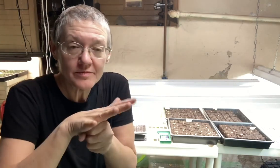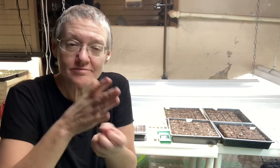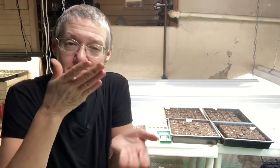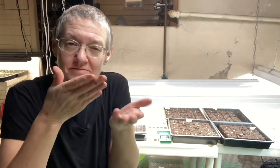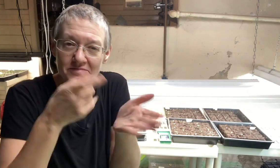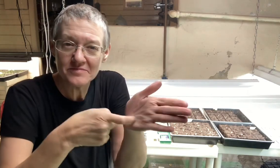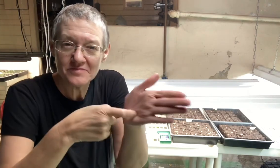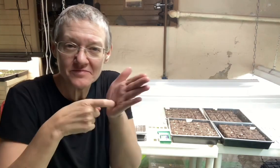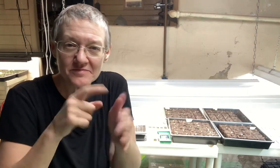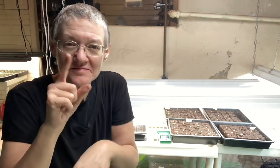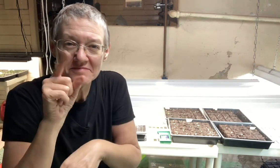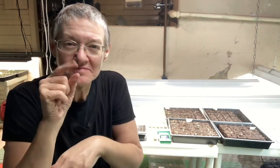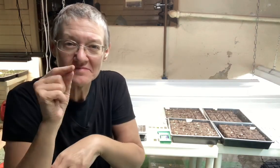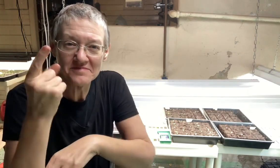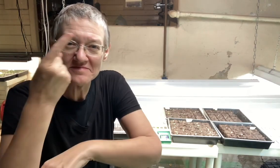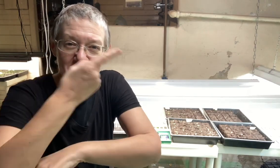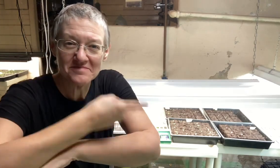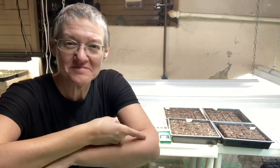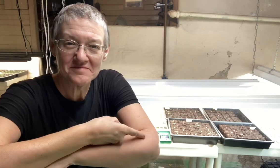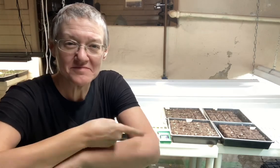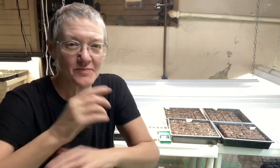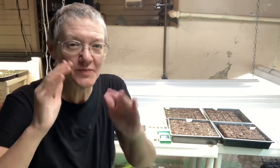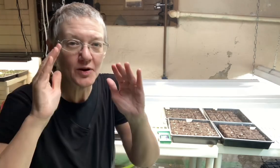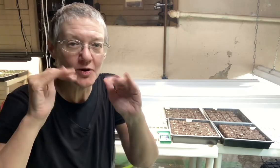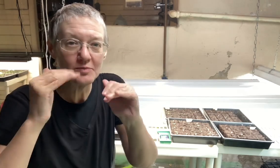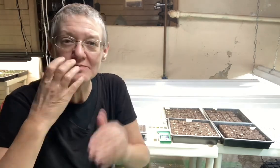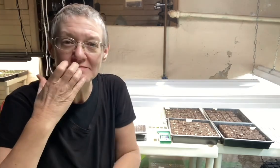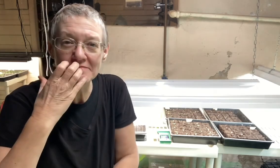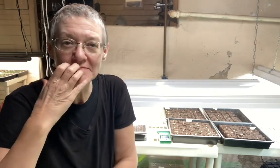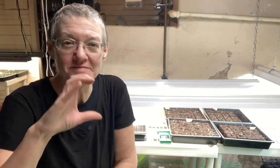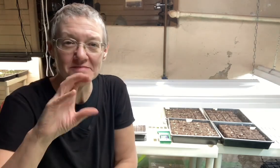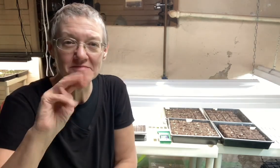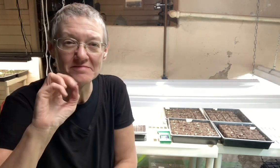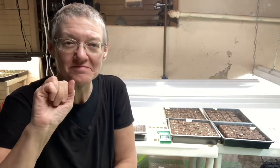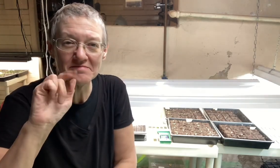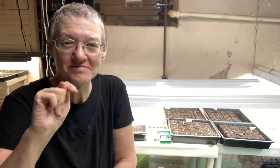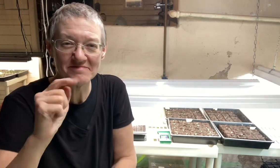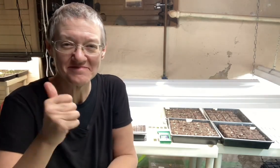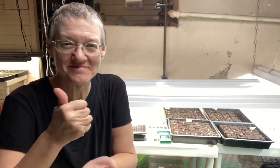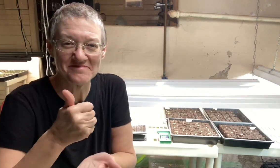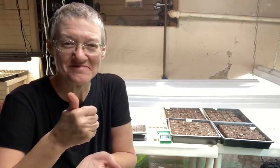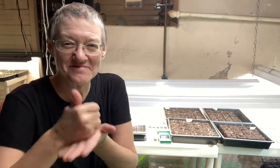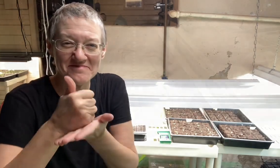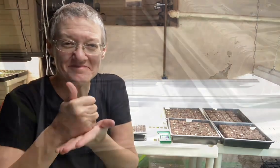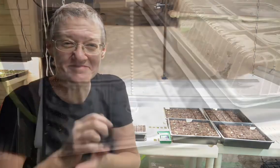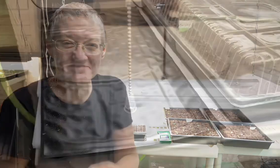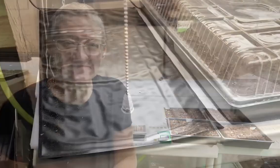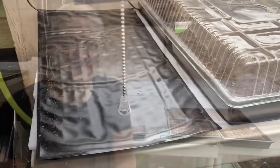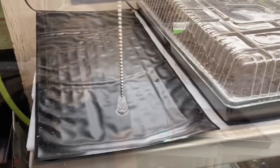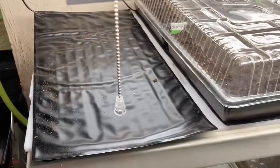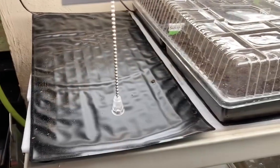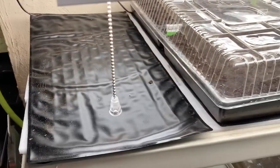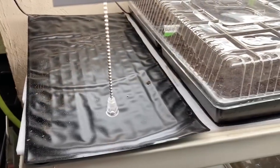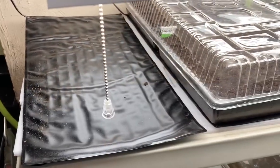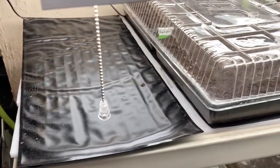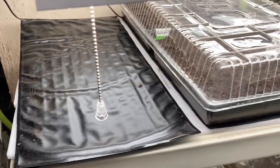not warm enough, it might take 20 days. So hopefully the heat mat will help.